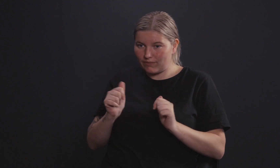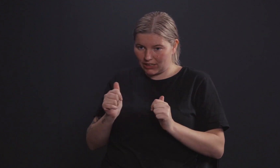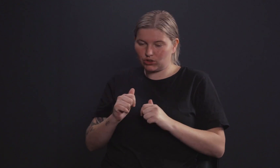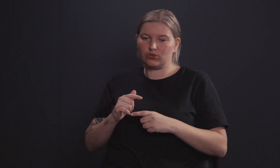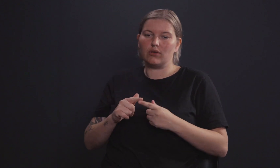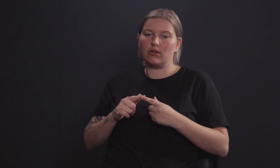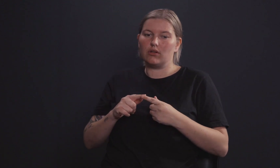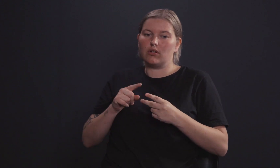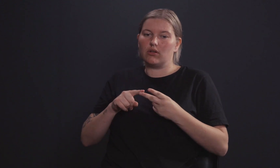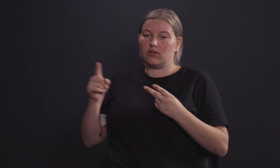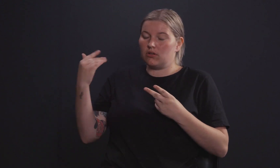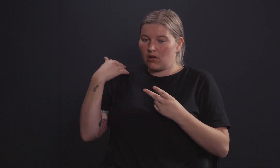Then they offered me a top-up.